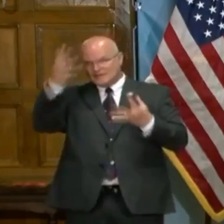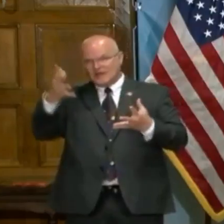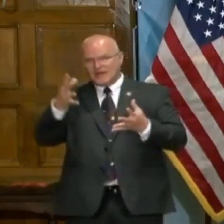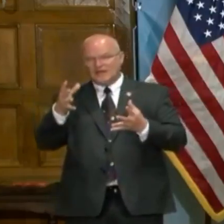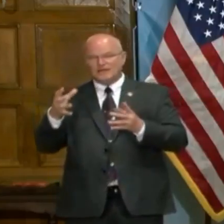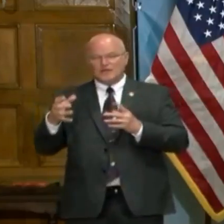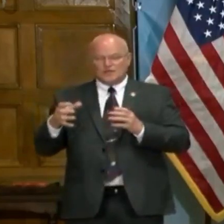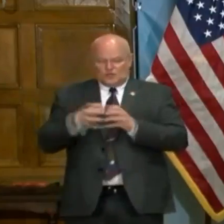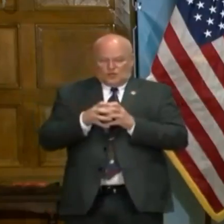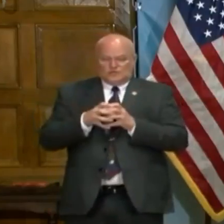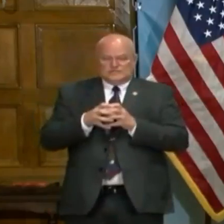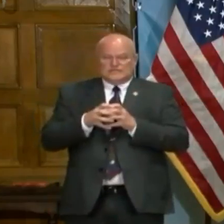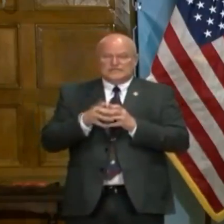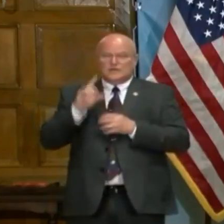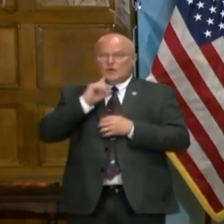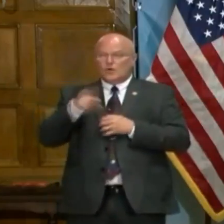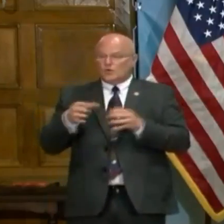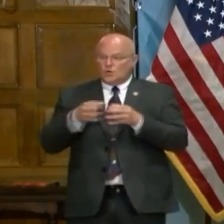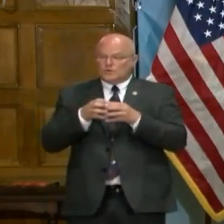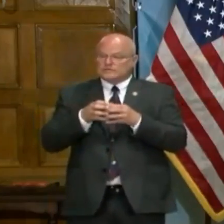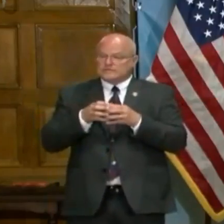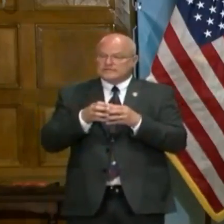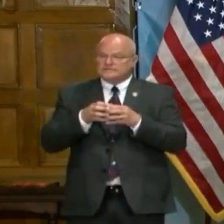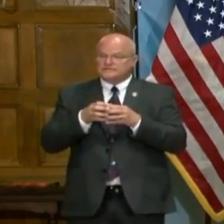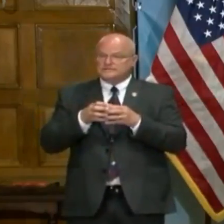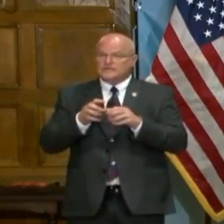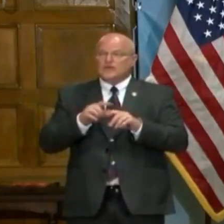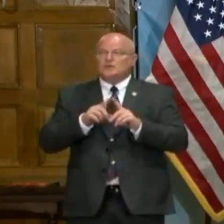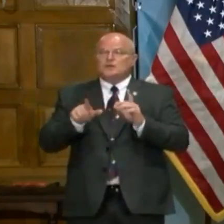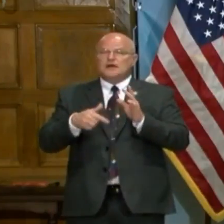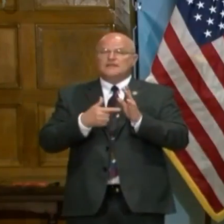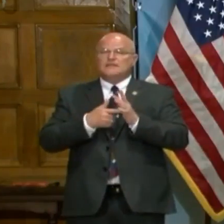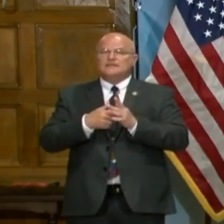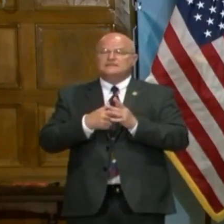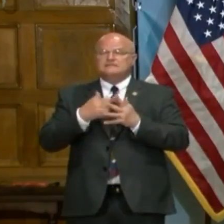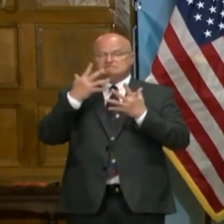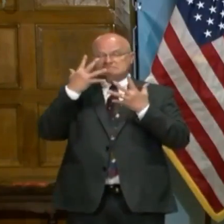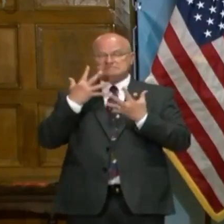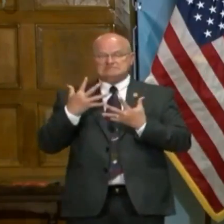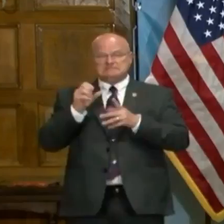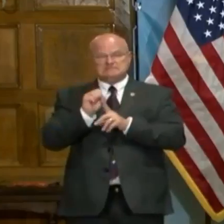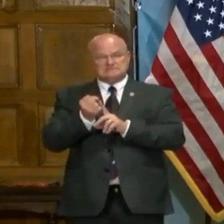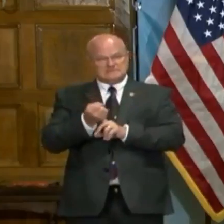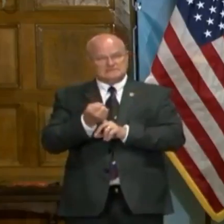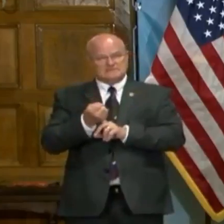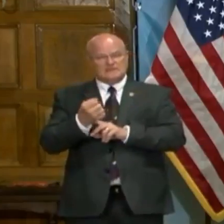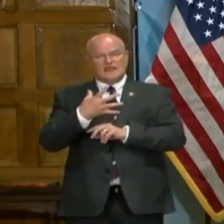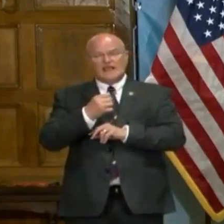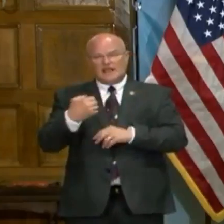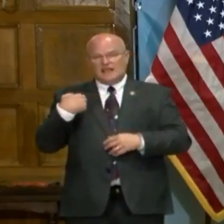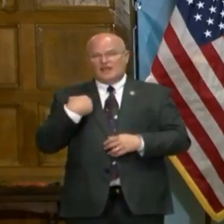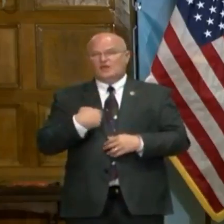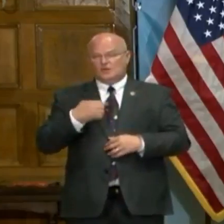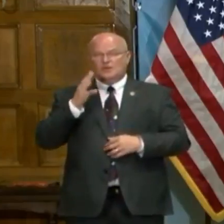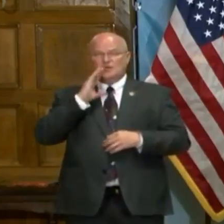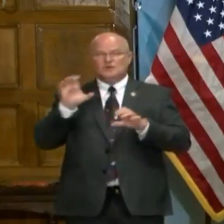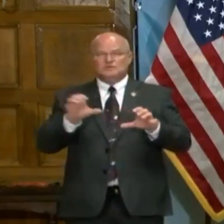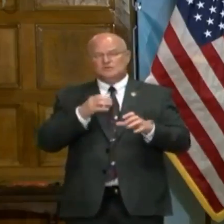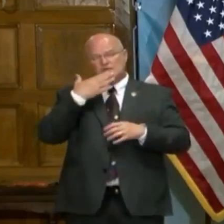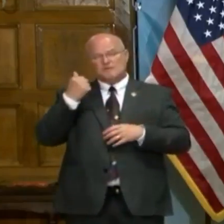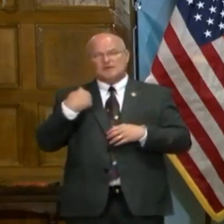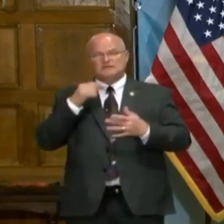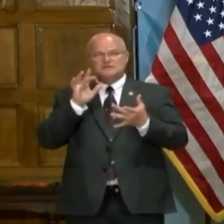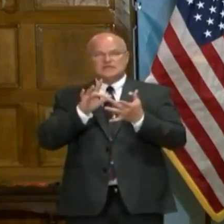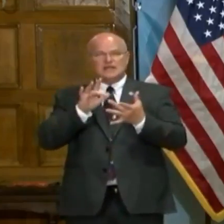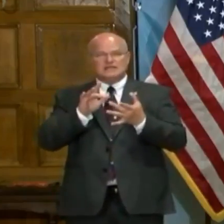quarantine, an order of quarantine. But this is a very unfortunate situation, and we will do our very best